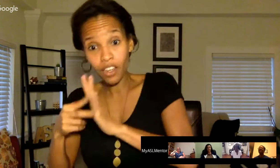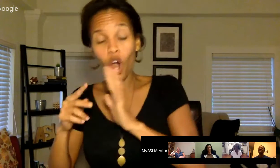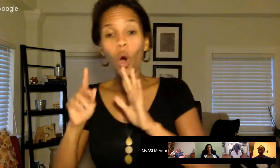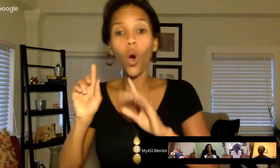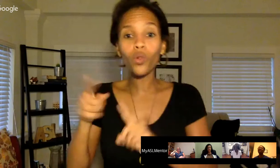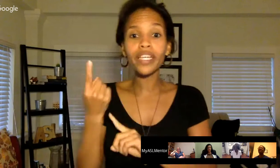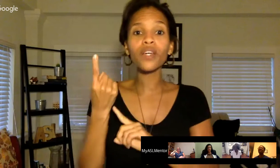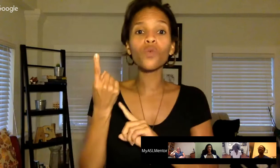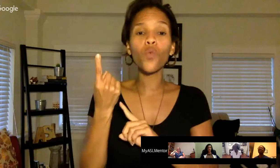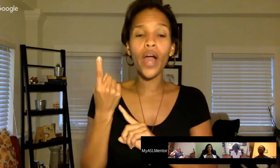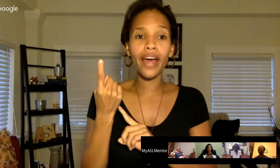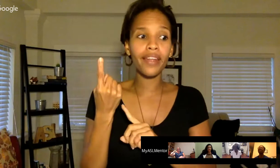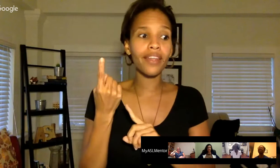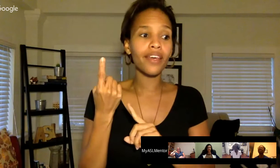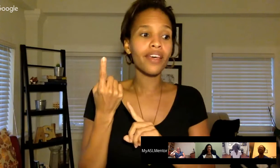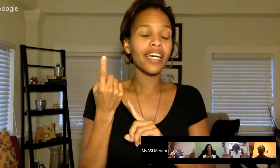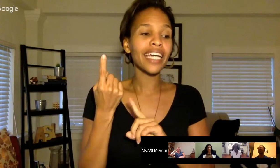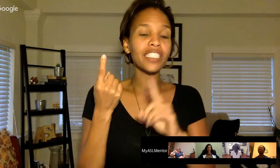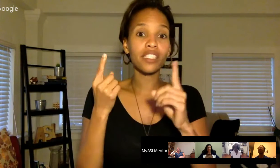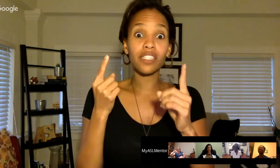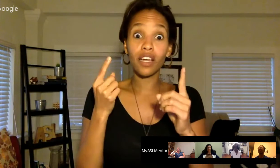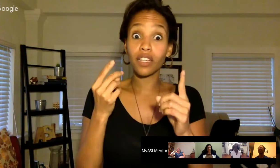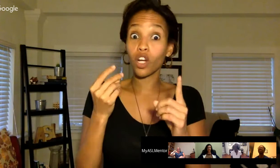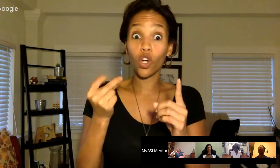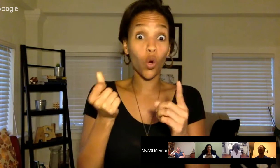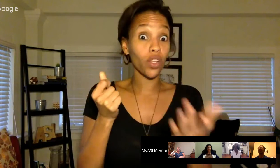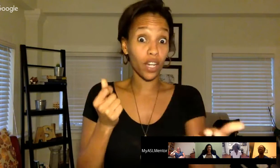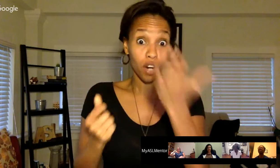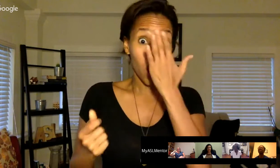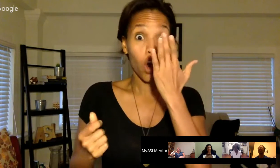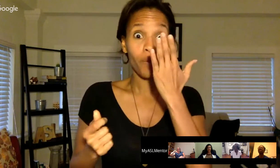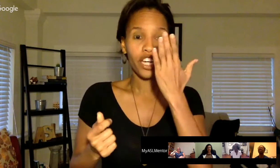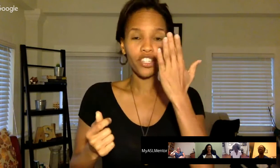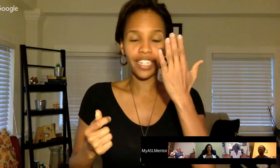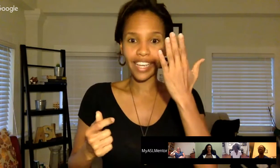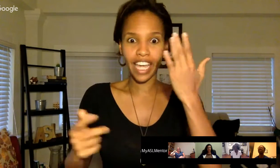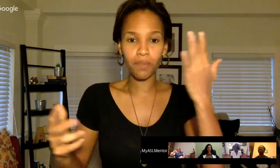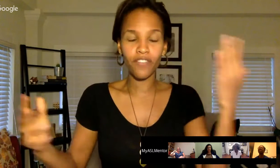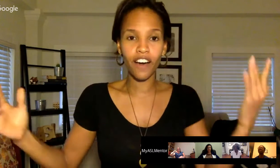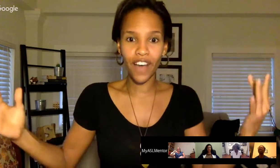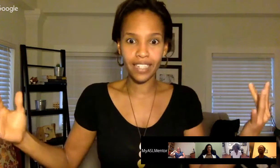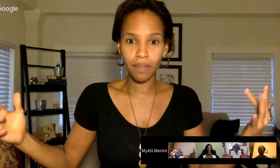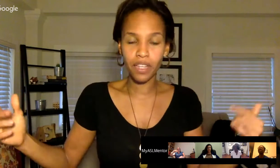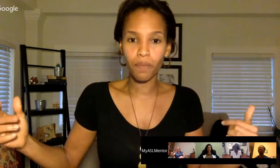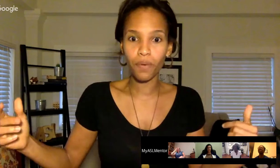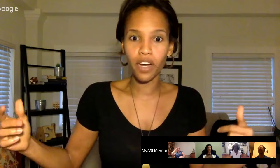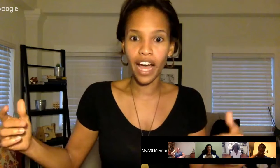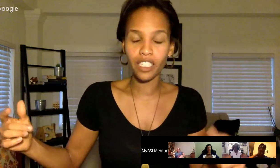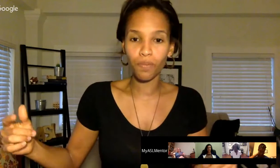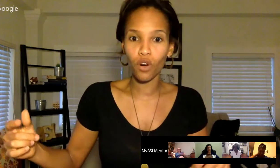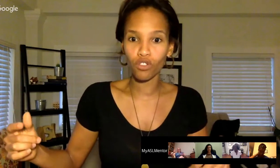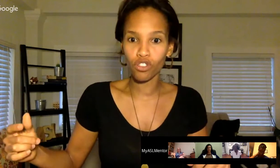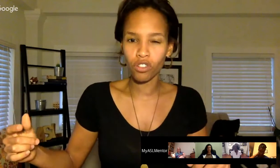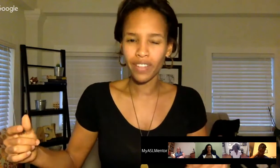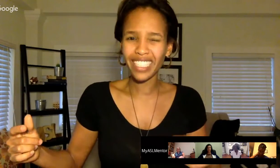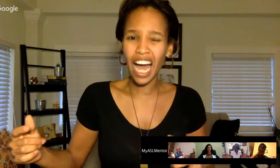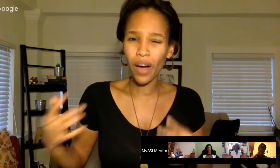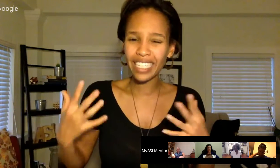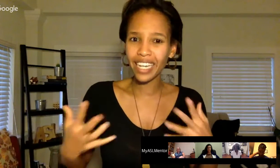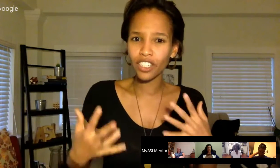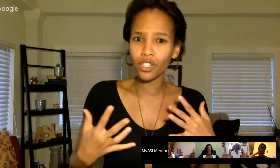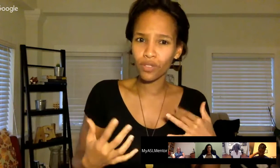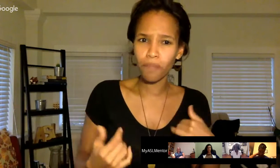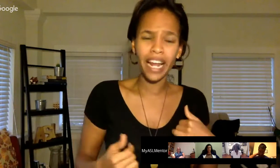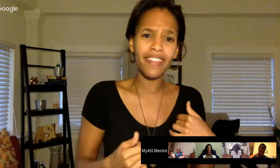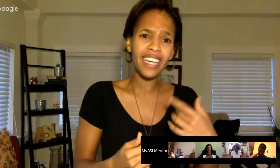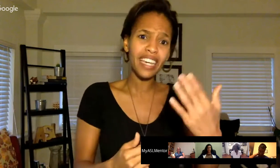meaning only when it's like, oh my goodness, I can't believe how fast something has approached. That's how I